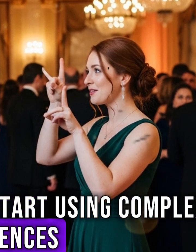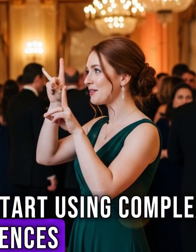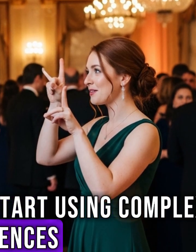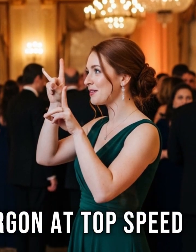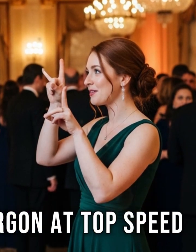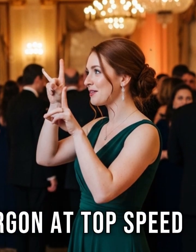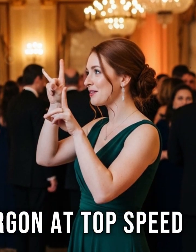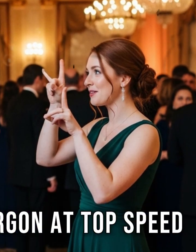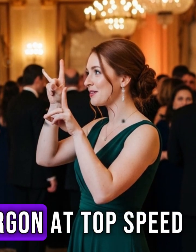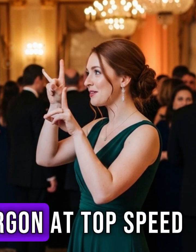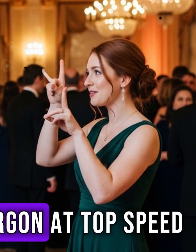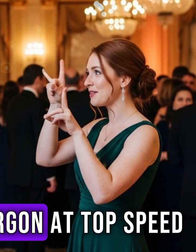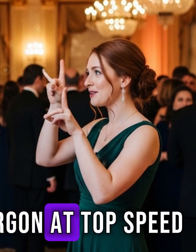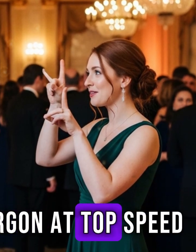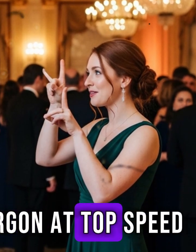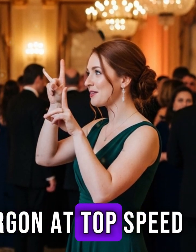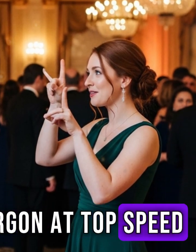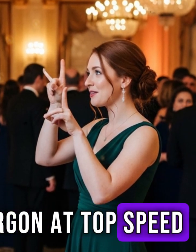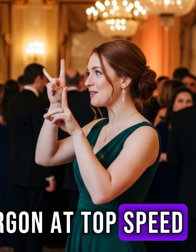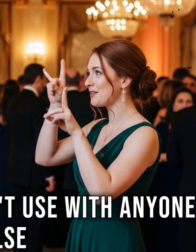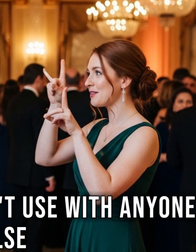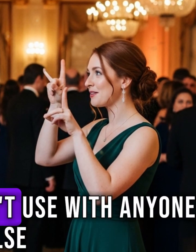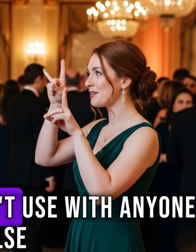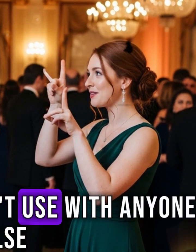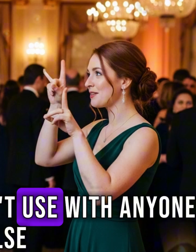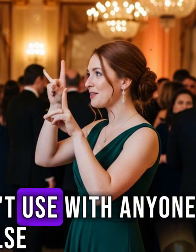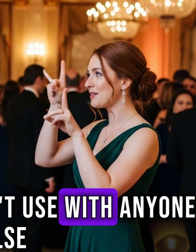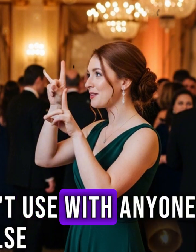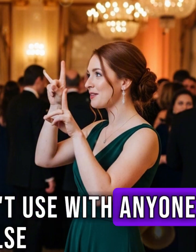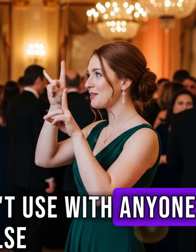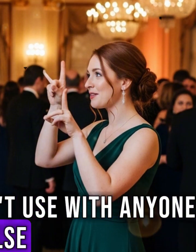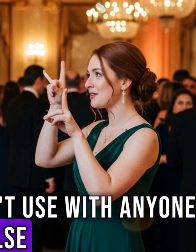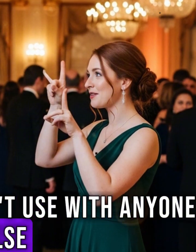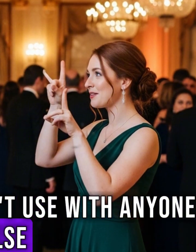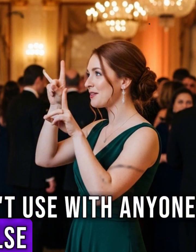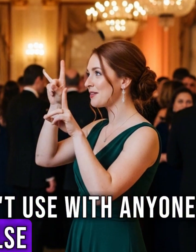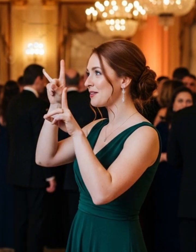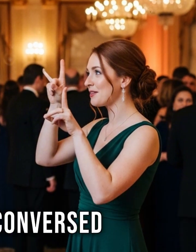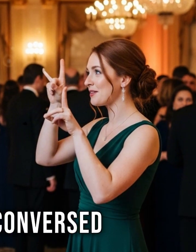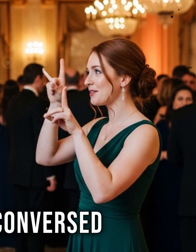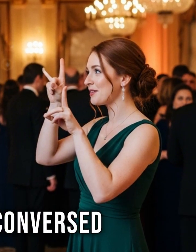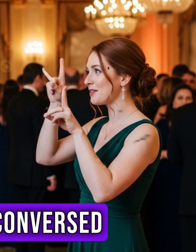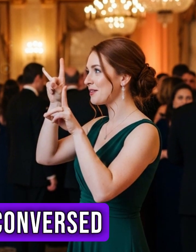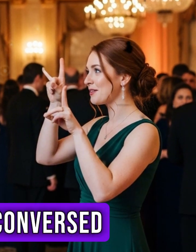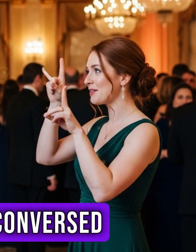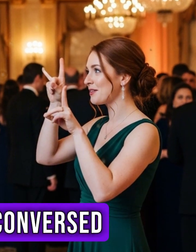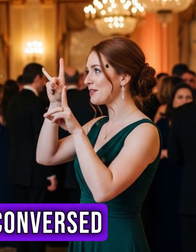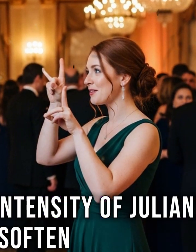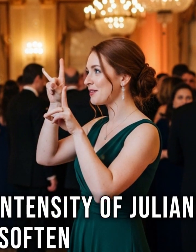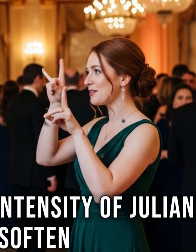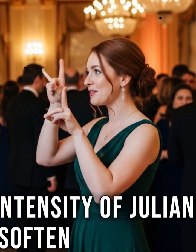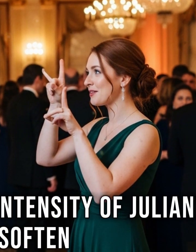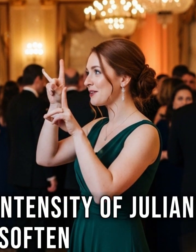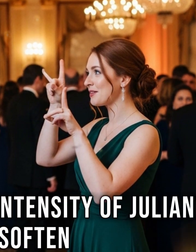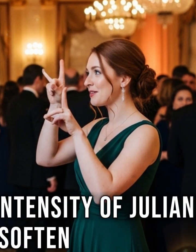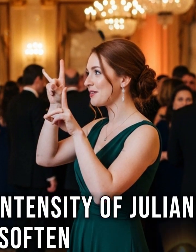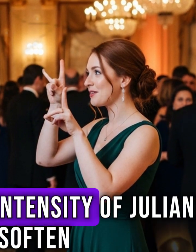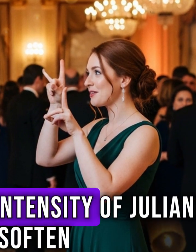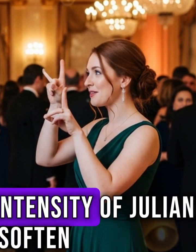sentences and industry jargon at top speed that they wouldn't use with anyone else." As they conversed, Elara noticed the intensity